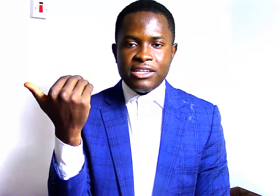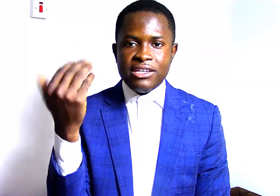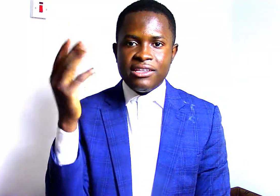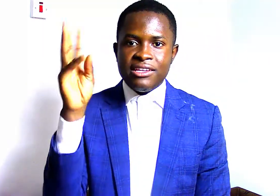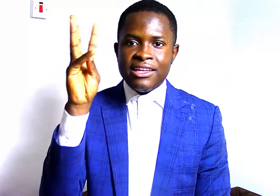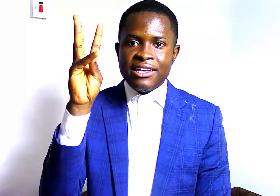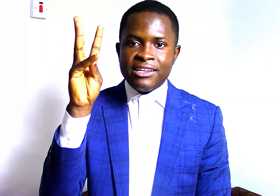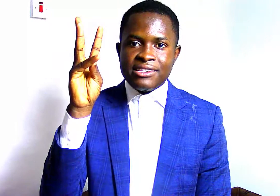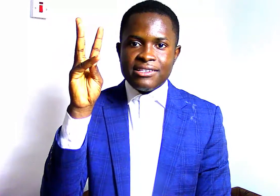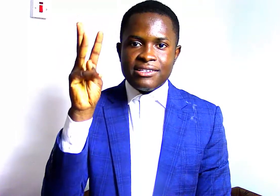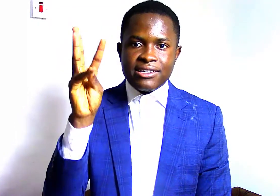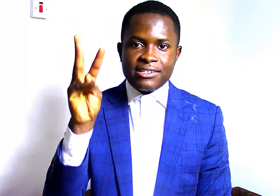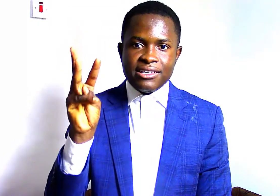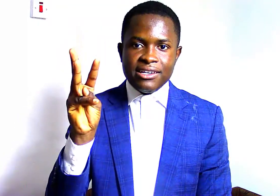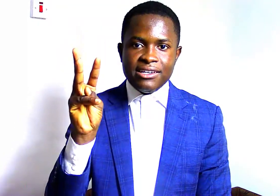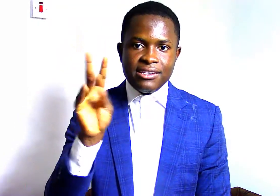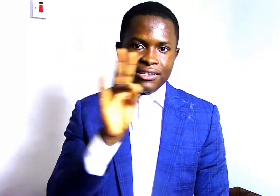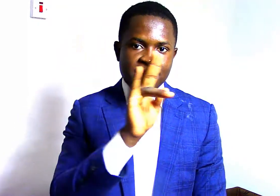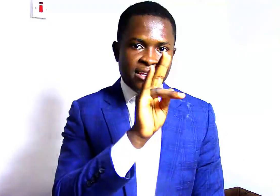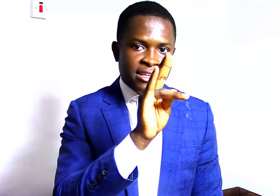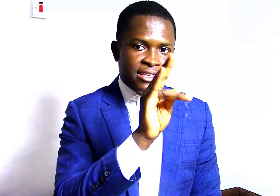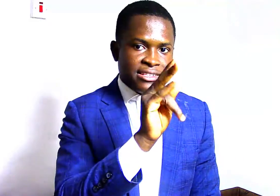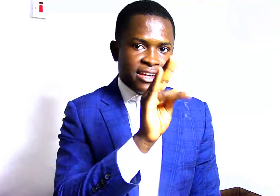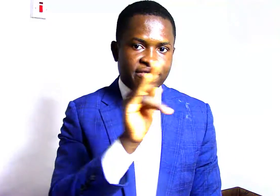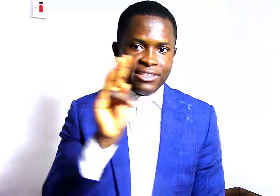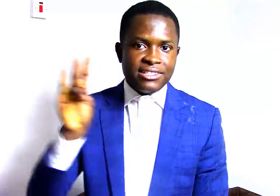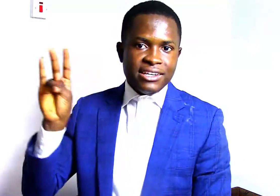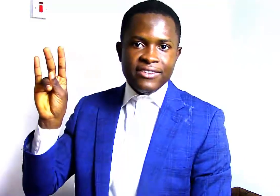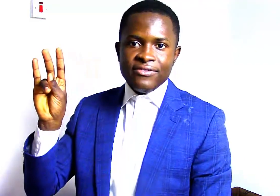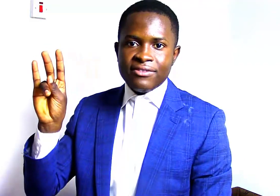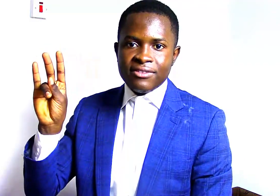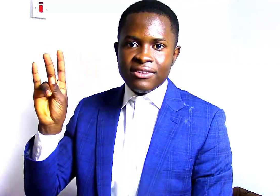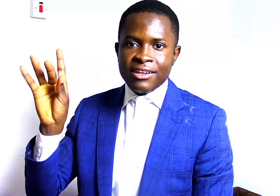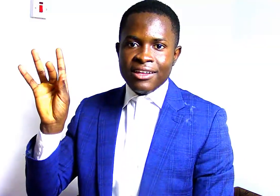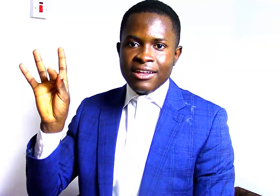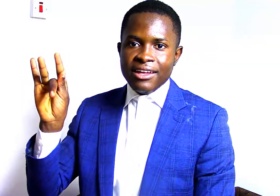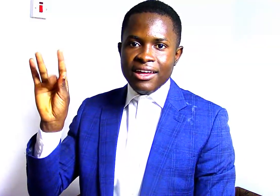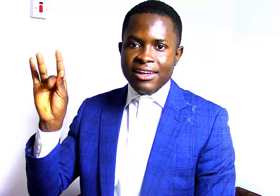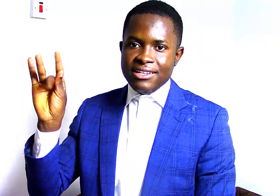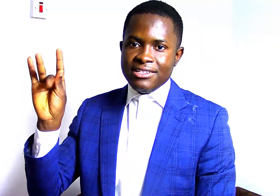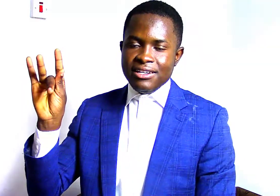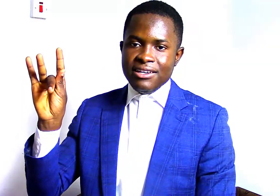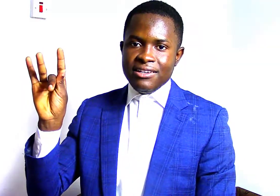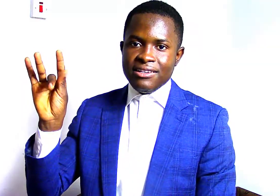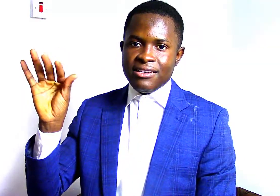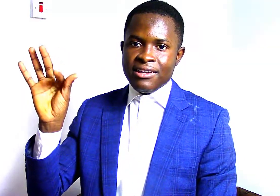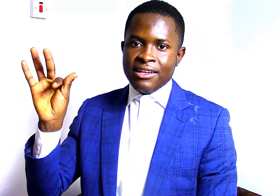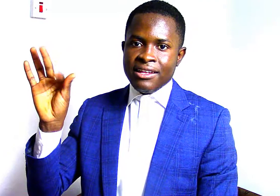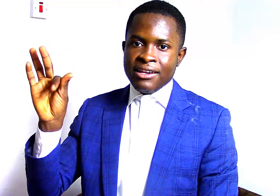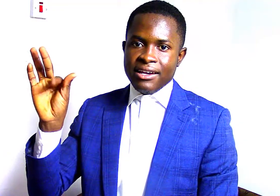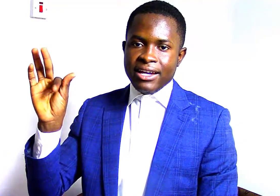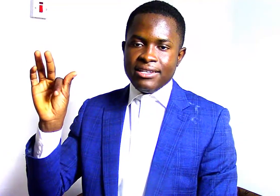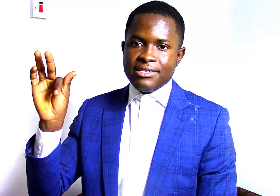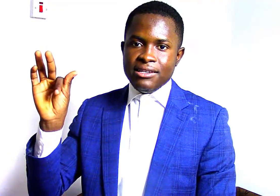15, 16, 17, 18, 19, and